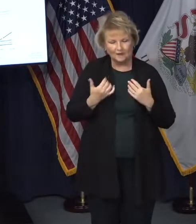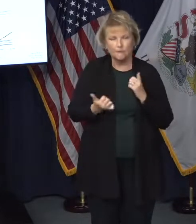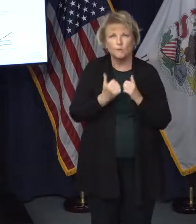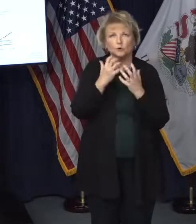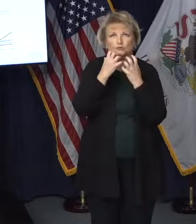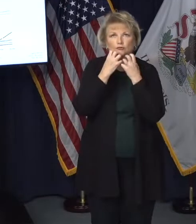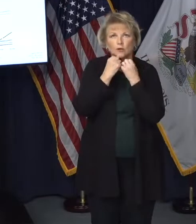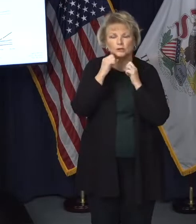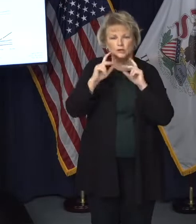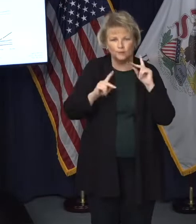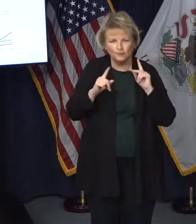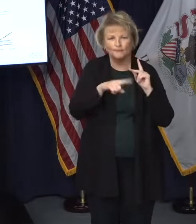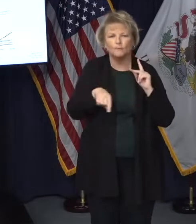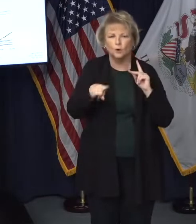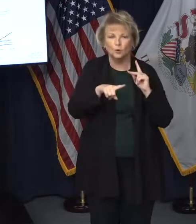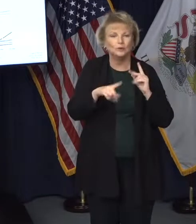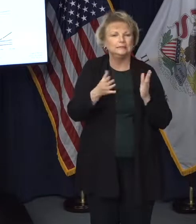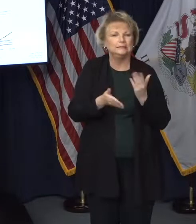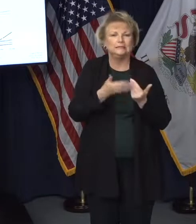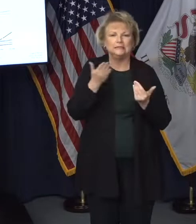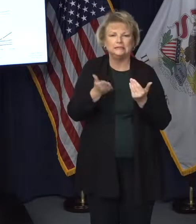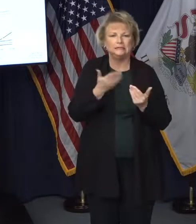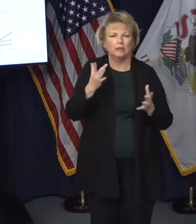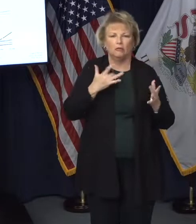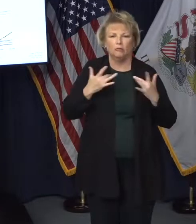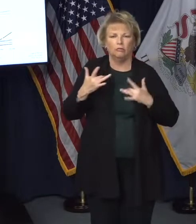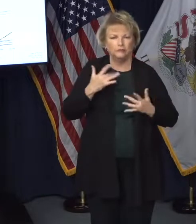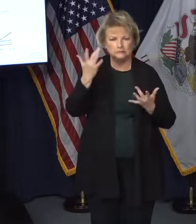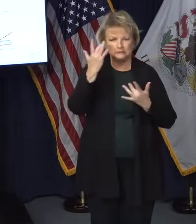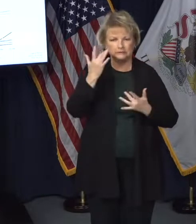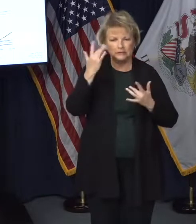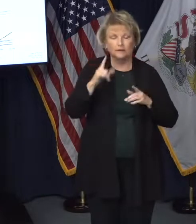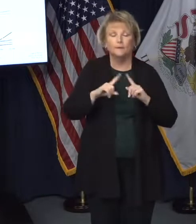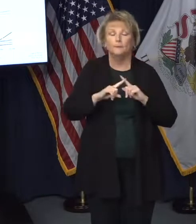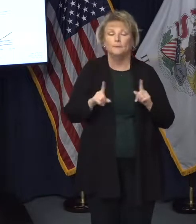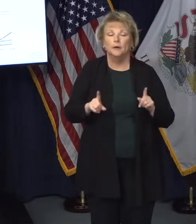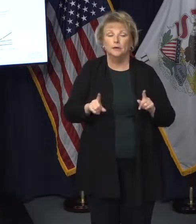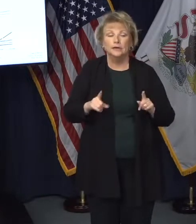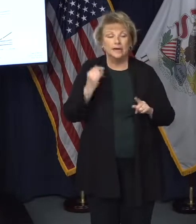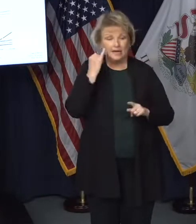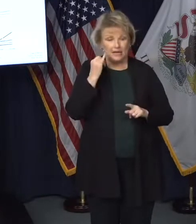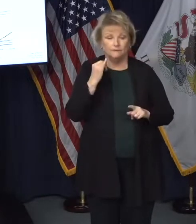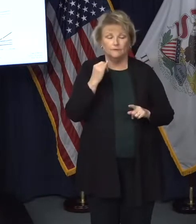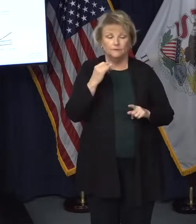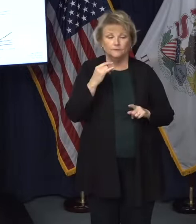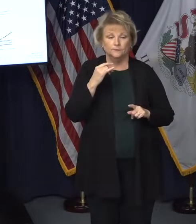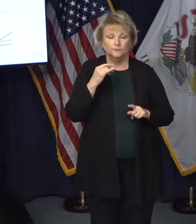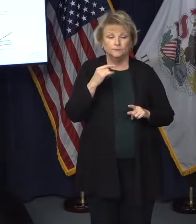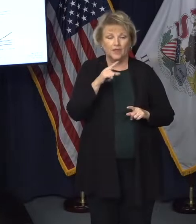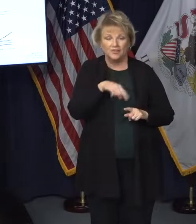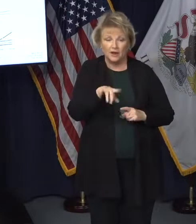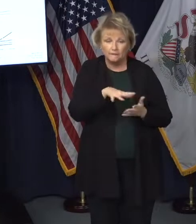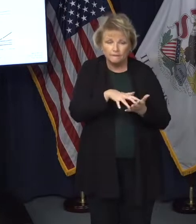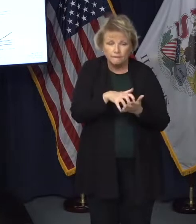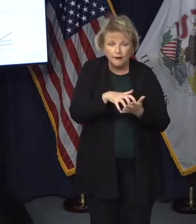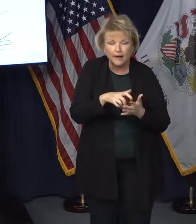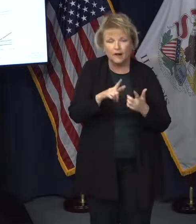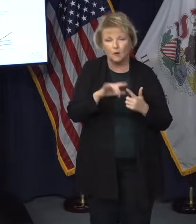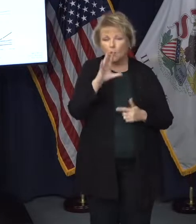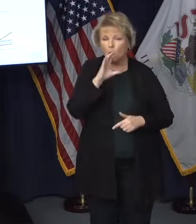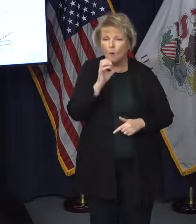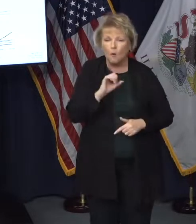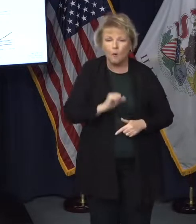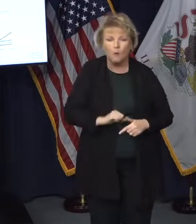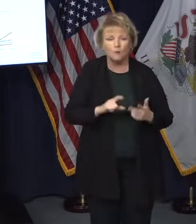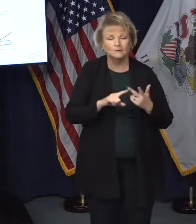treasured individuals who are so highly susceptible. But I will say that if, those people they're frail and they're older and